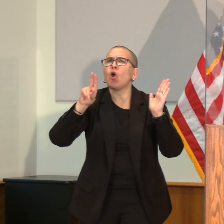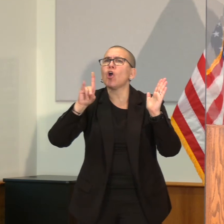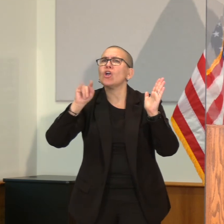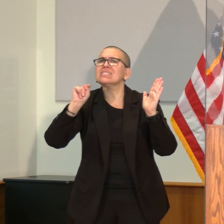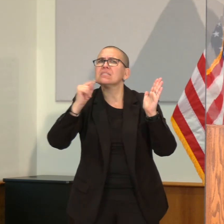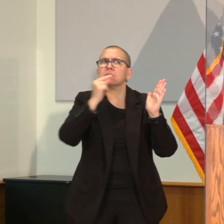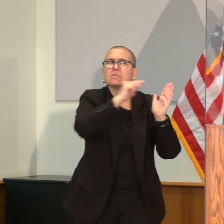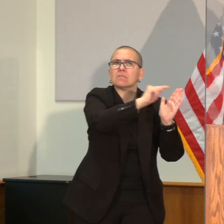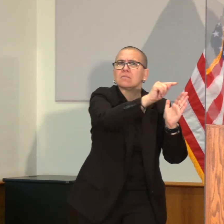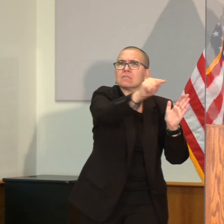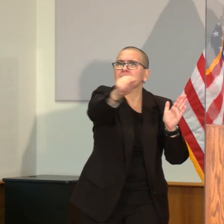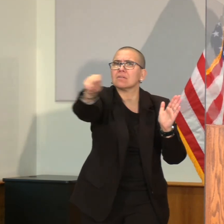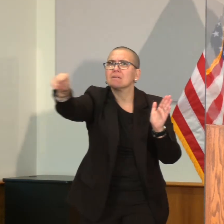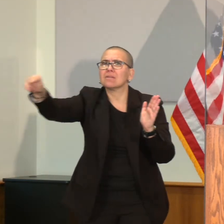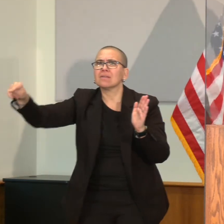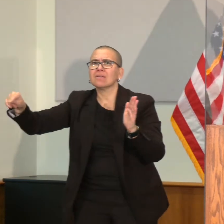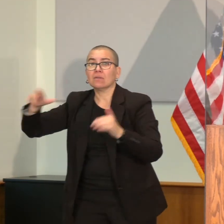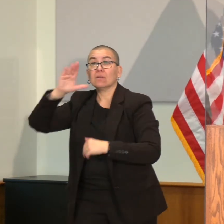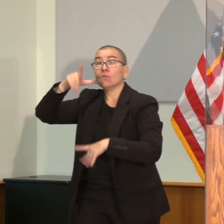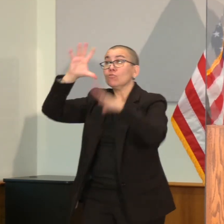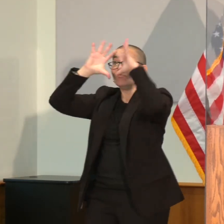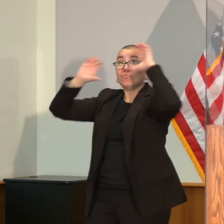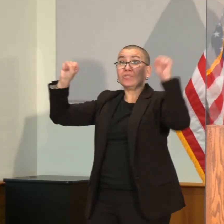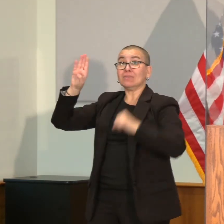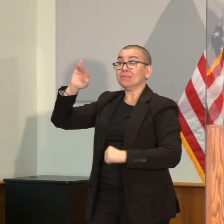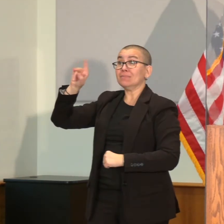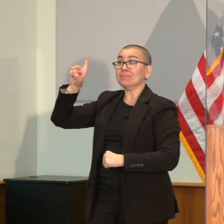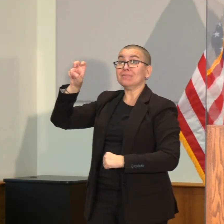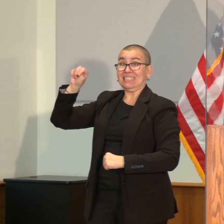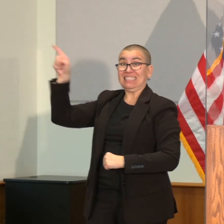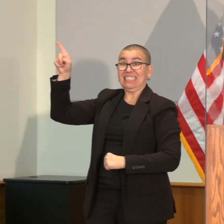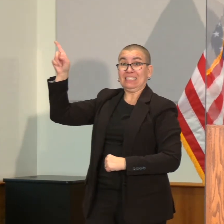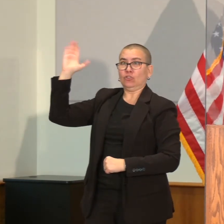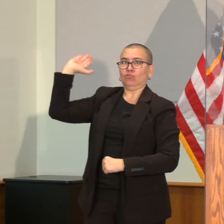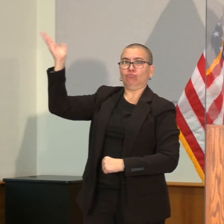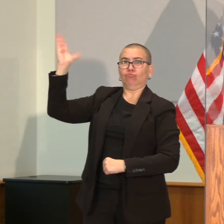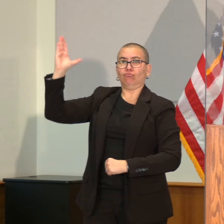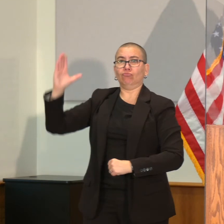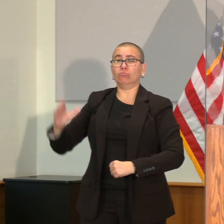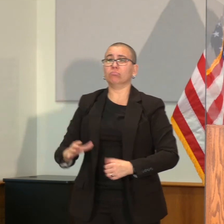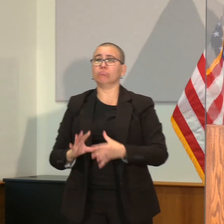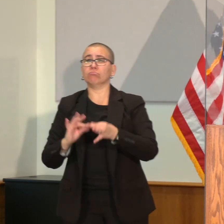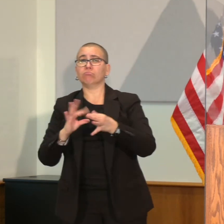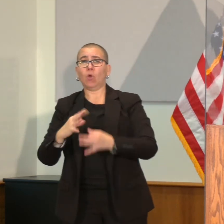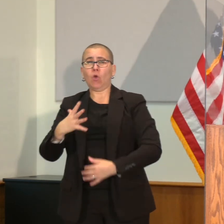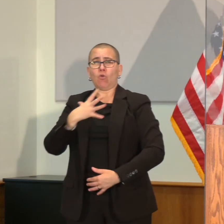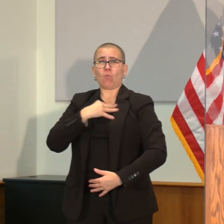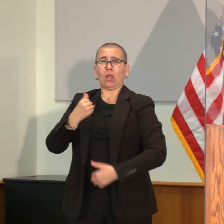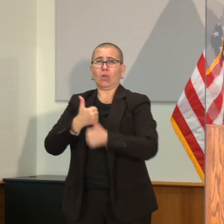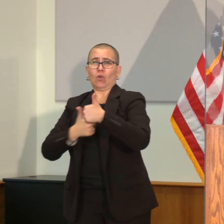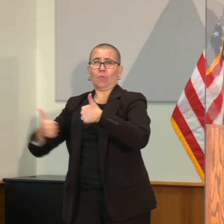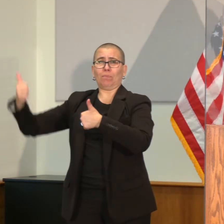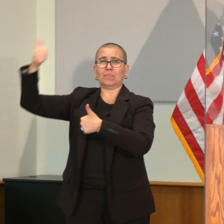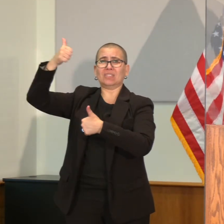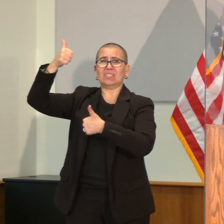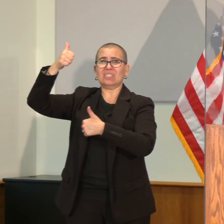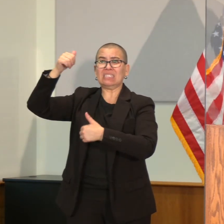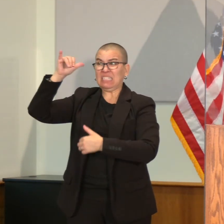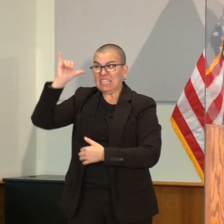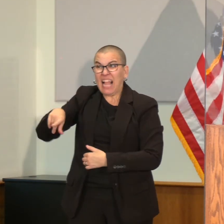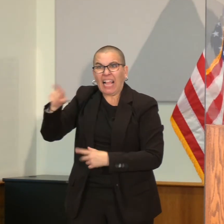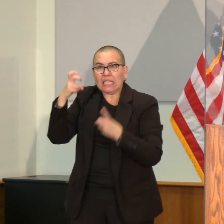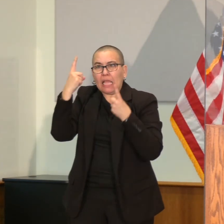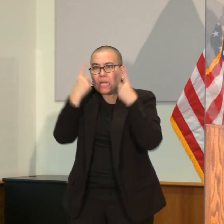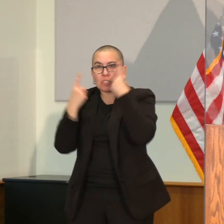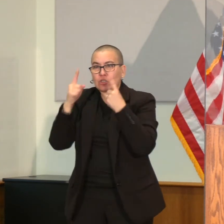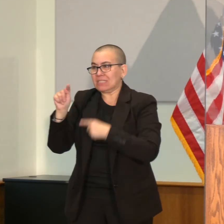about this. You heard President Biden talk about it. White supremacist extremism is the terrorism that we need to be most concerned about right now, and we need to take